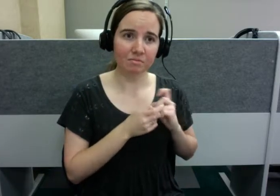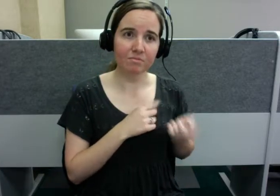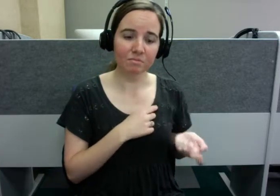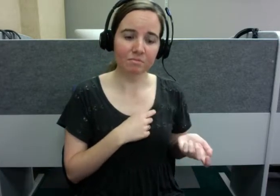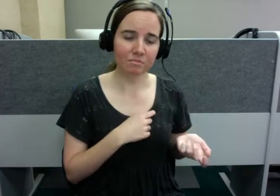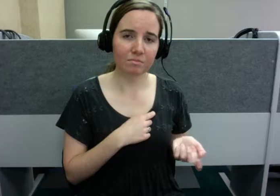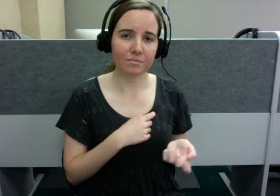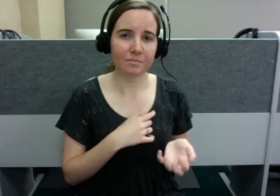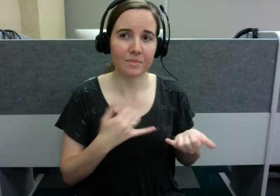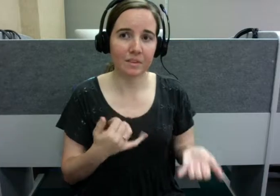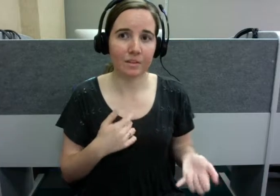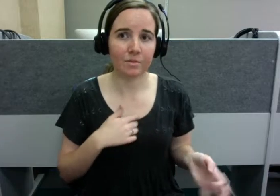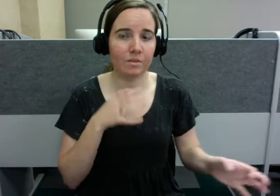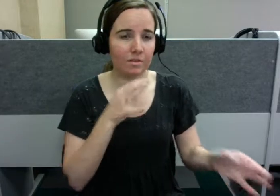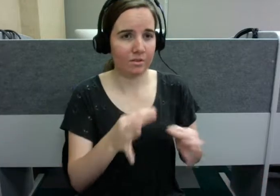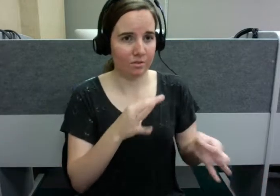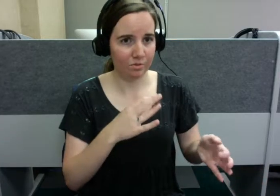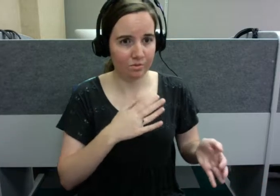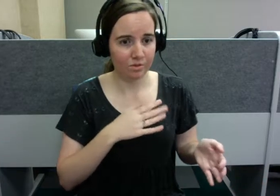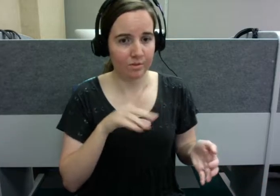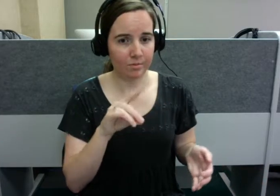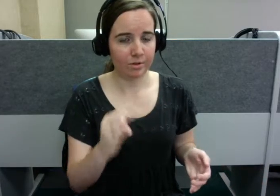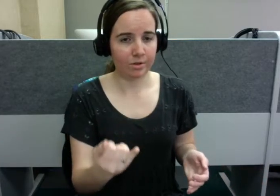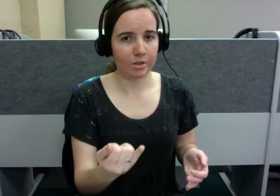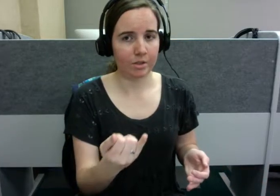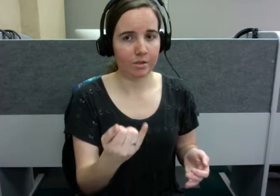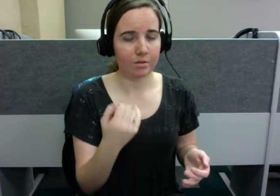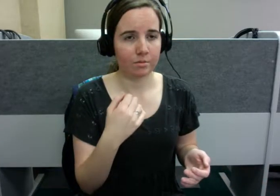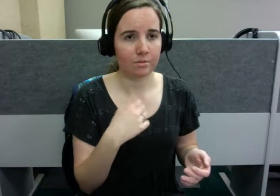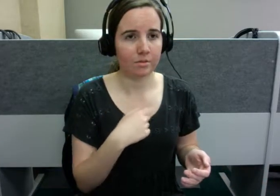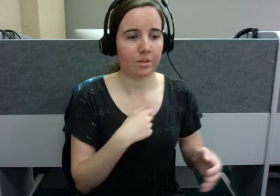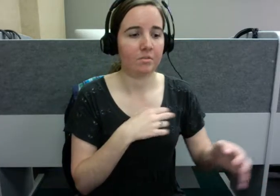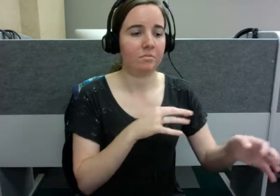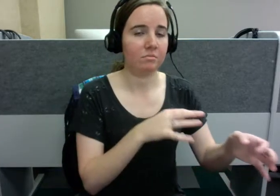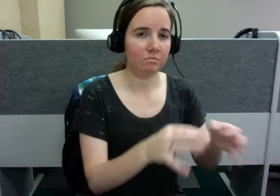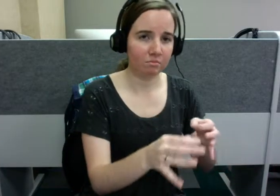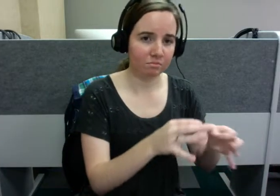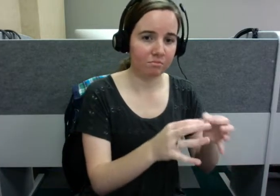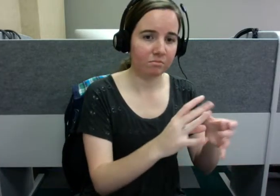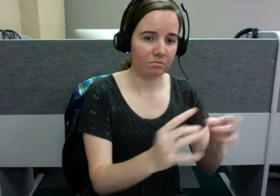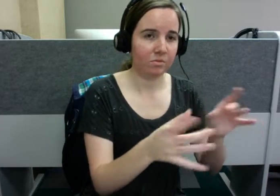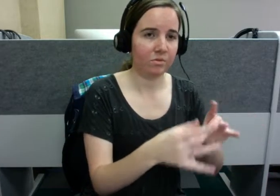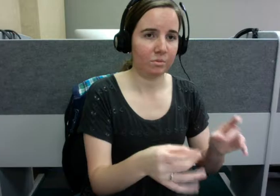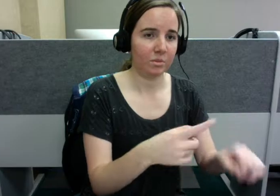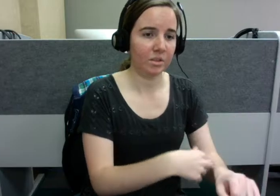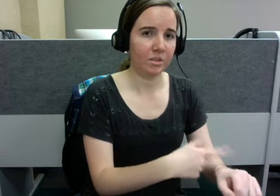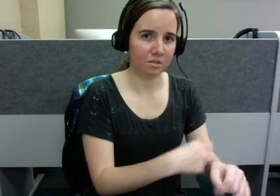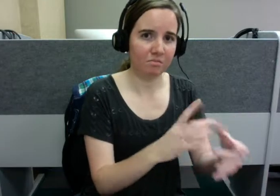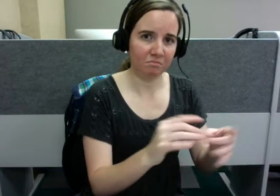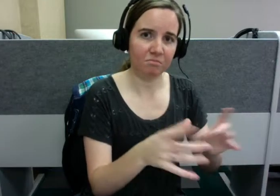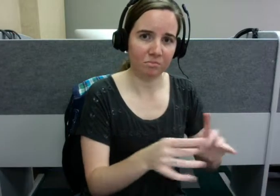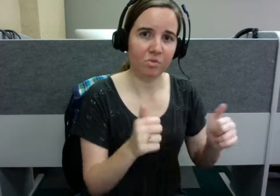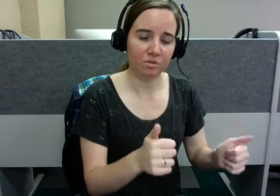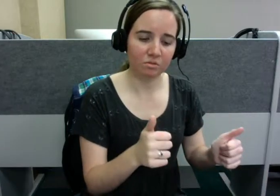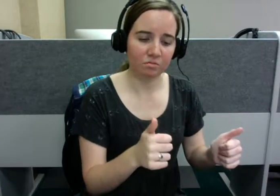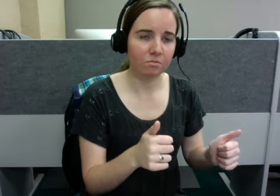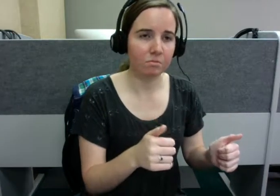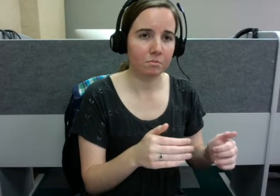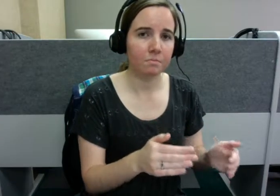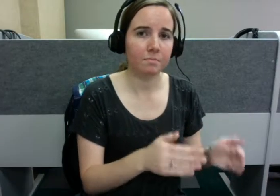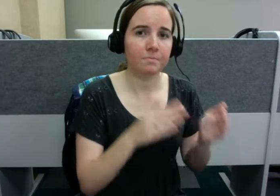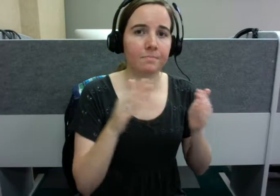I talk about the show, I no longer just tell the story you heard and 190 like it. I